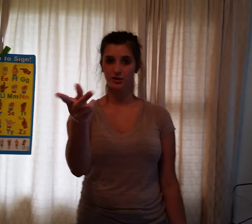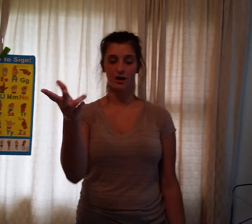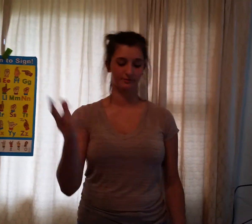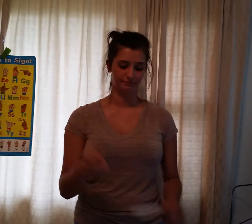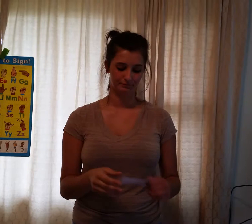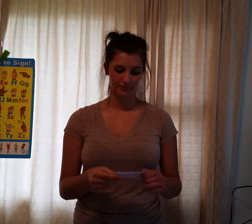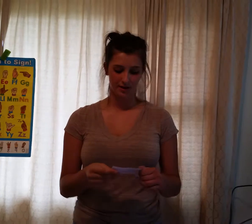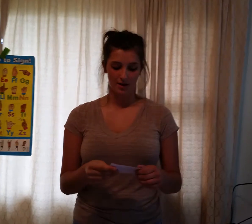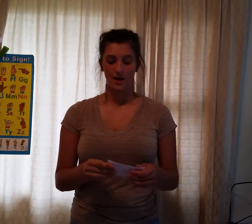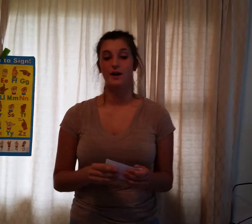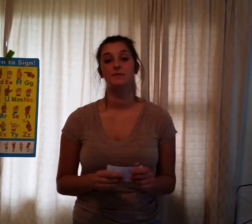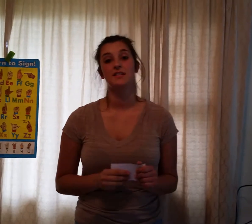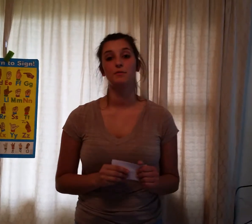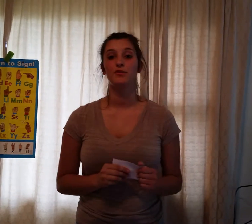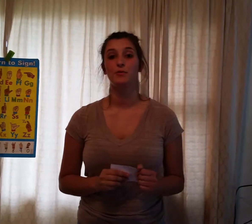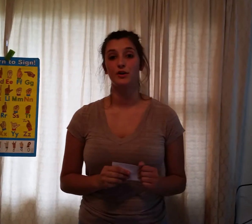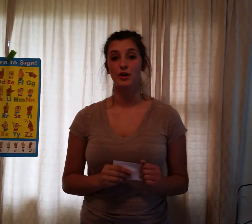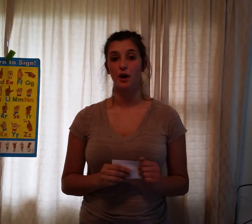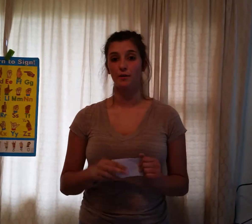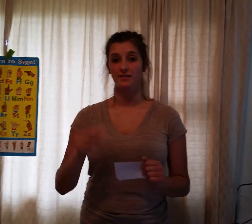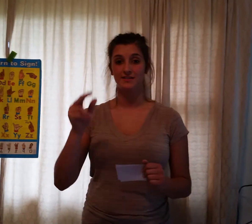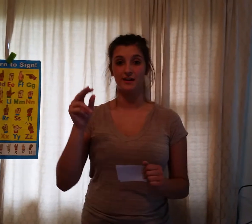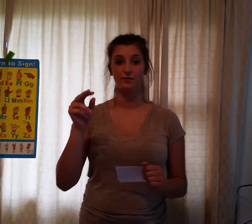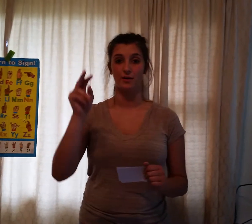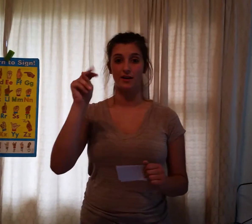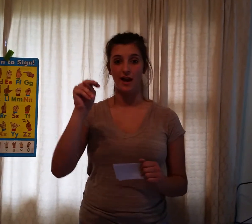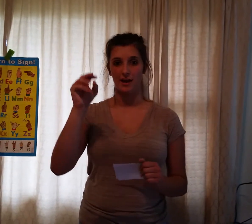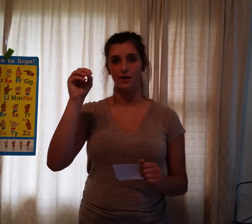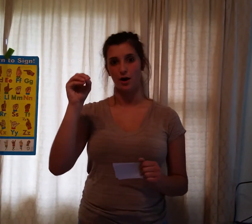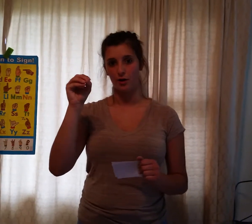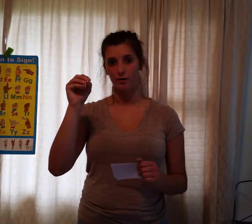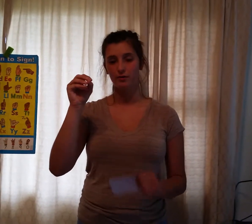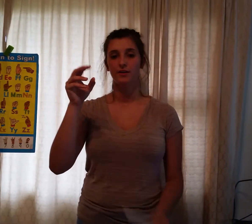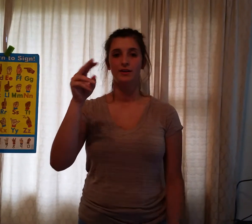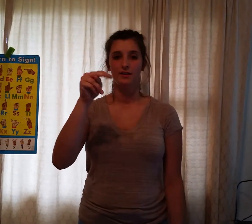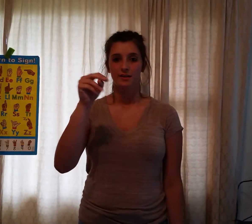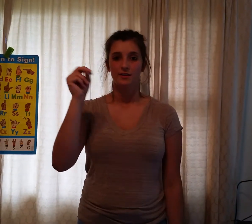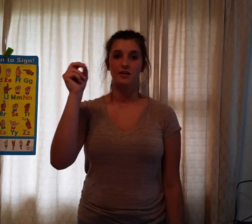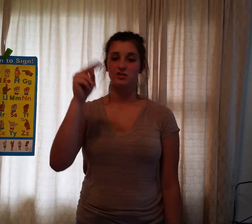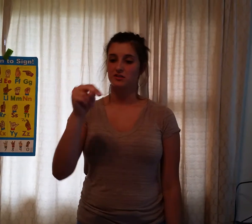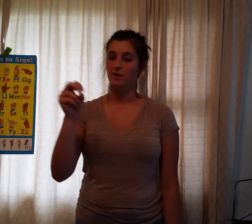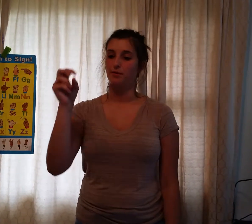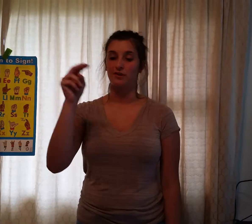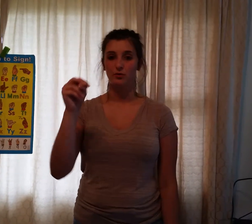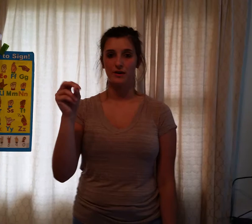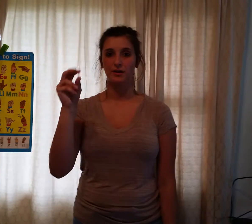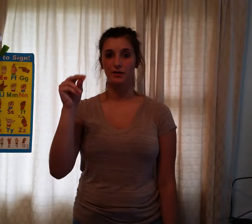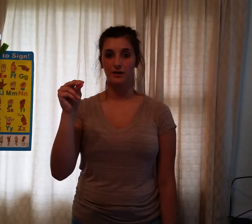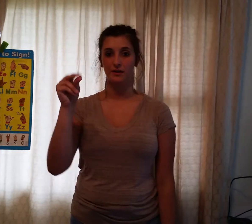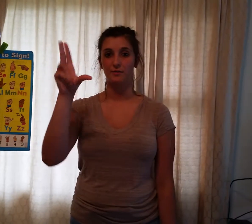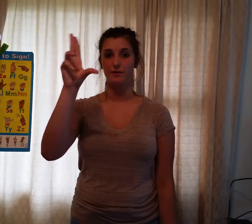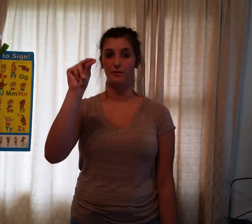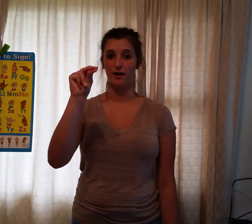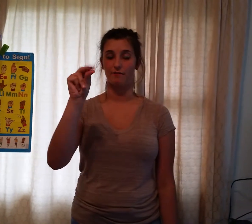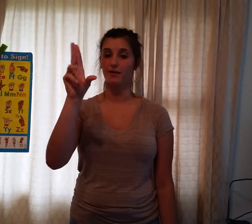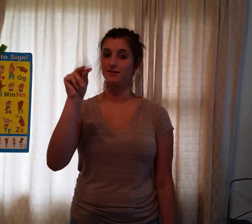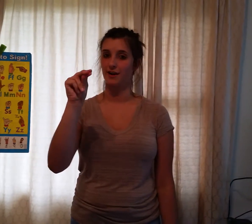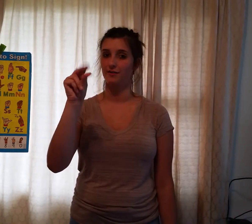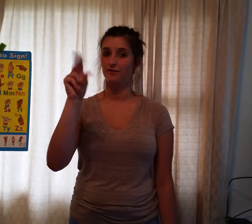dog. The same with the word no. Instead of going N-O, it just kept getting quicker and quicker, and people got for our sign